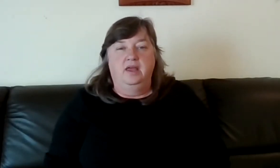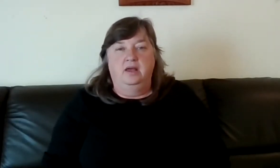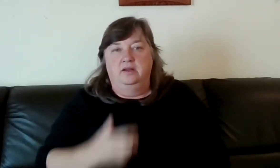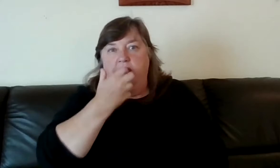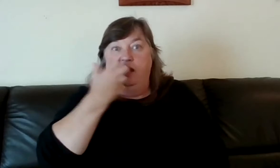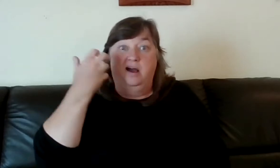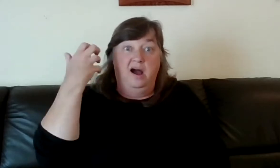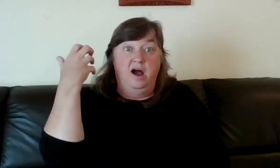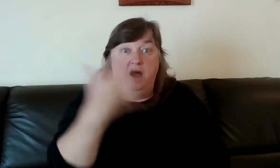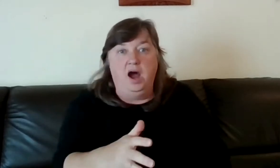and hot.